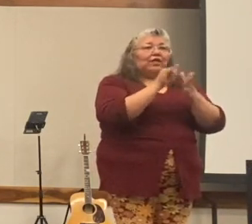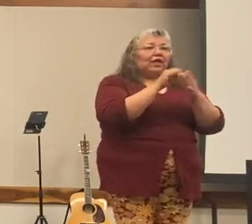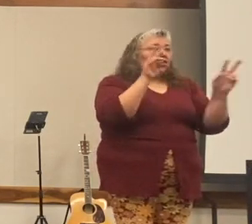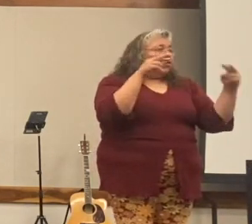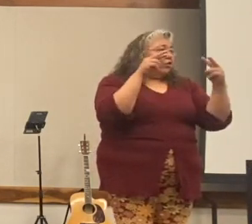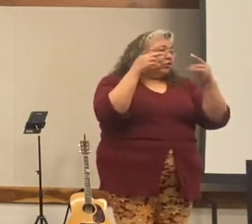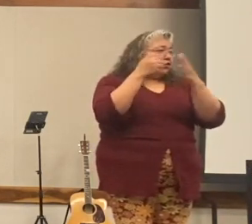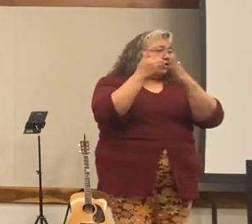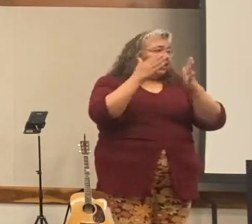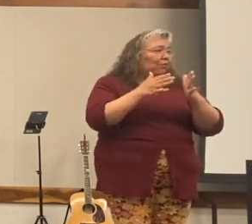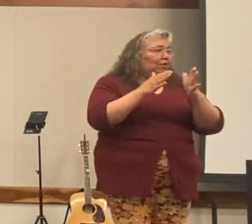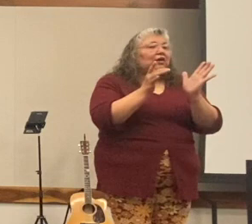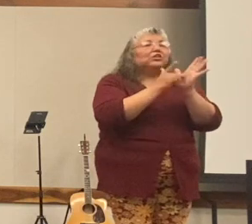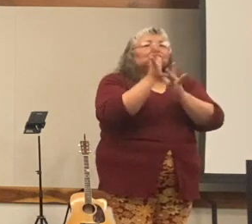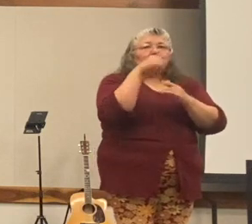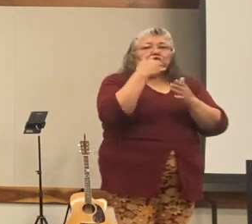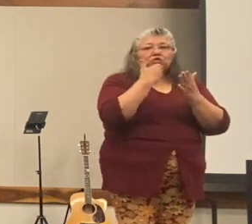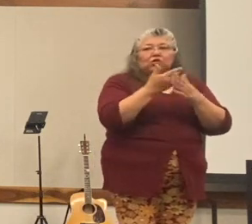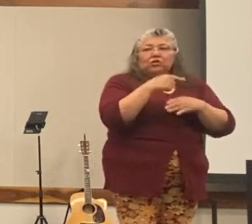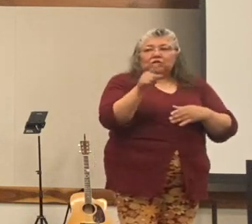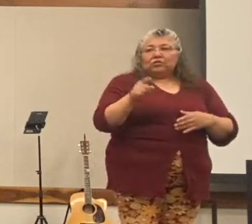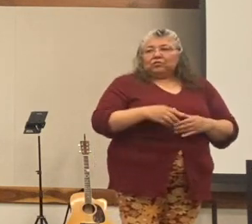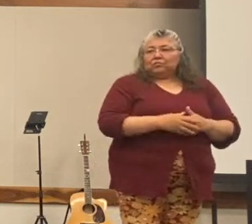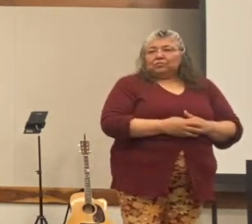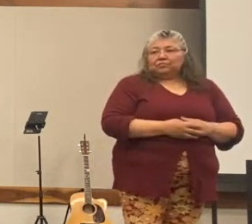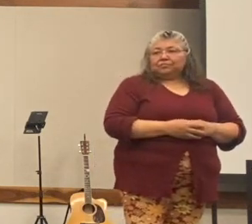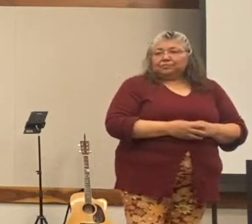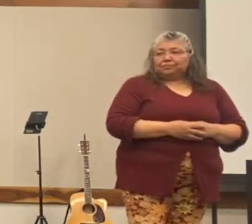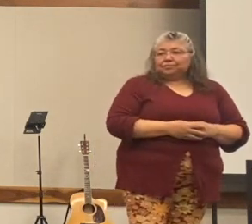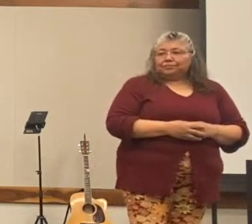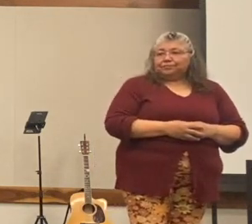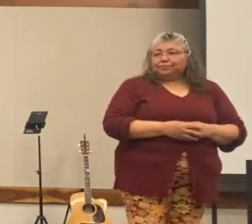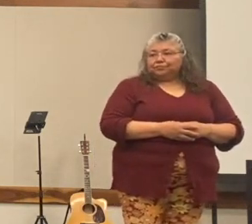neighbor and say, Jesus looks good on you. Jesus looks good on you.